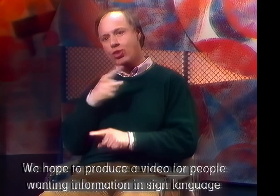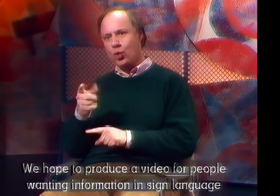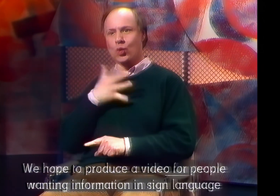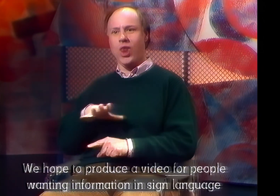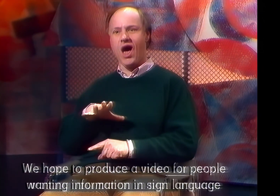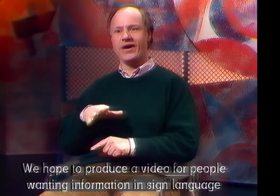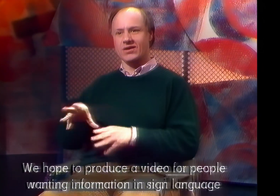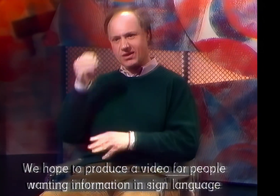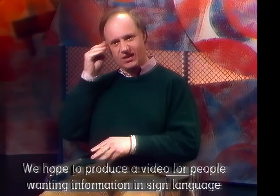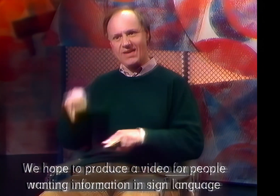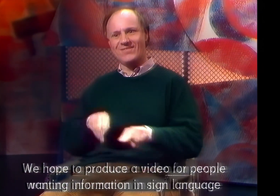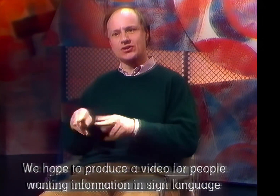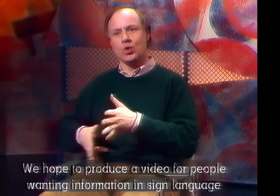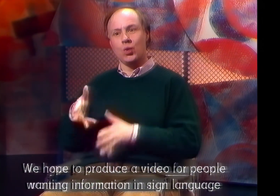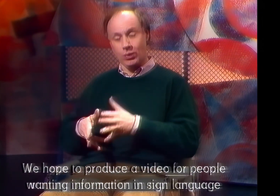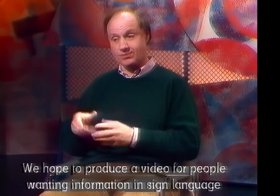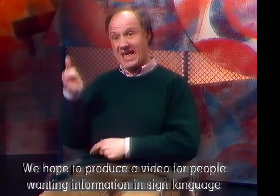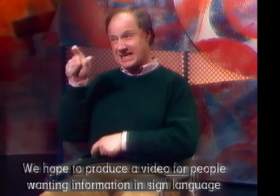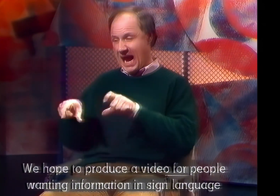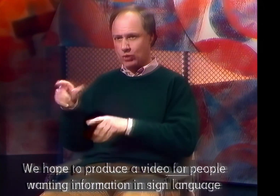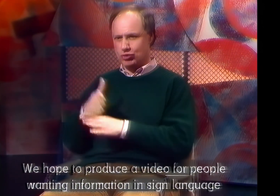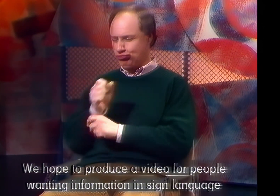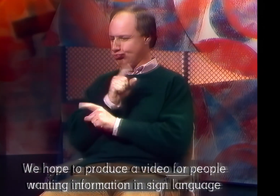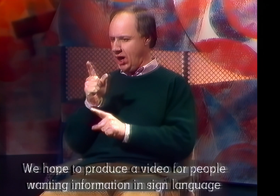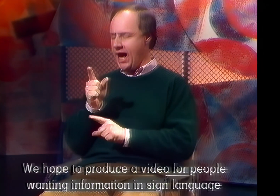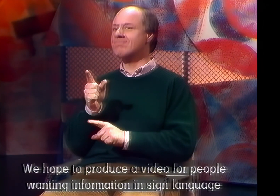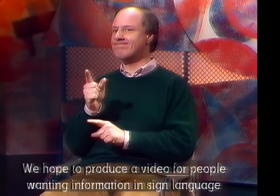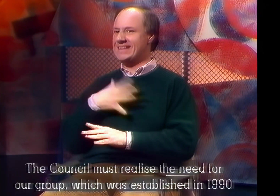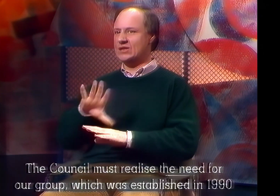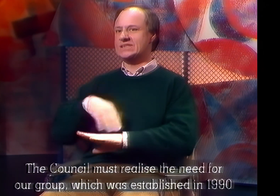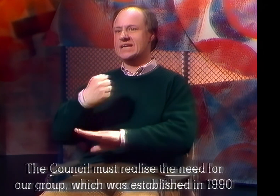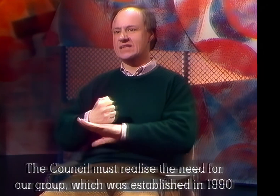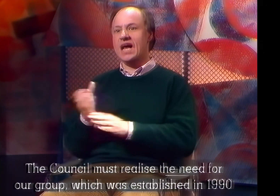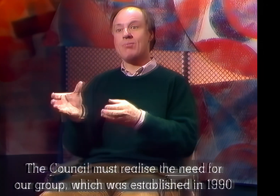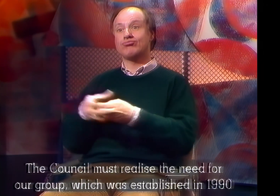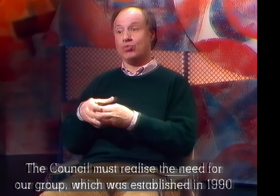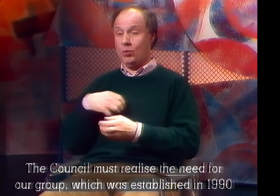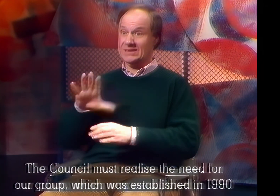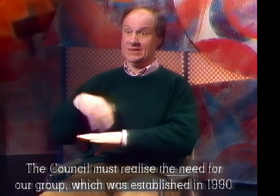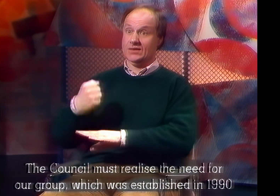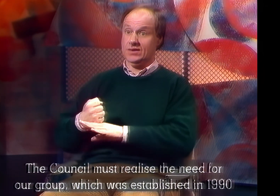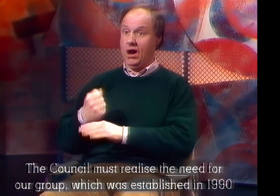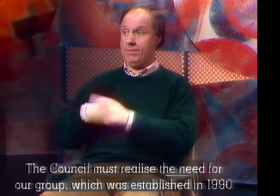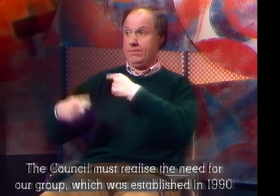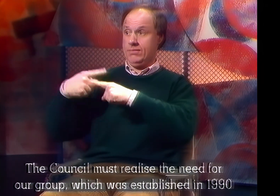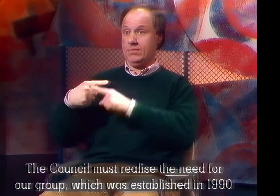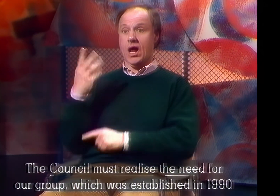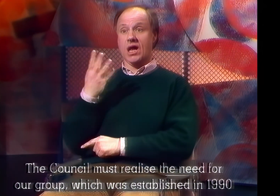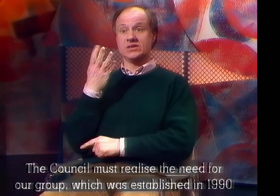video for those people that like to get their information in sign language. The council must realise the need for our group, which was established